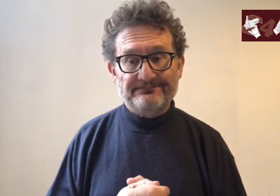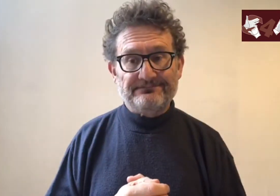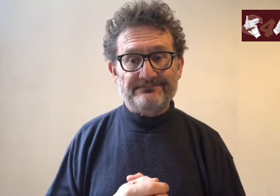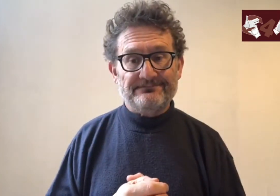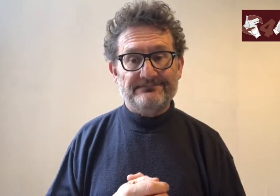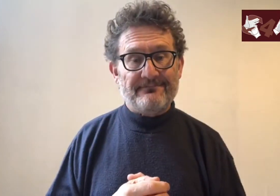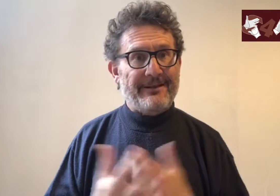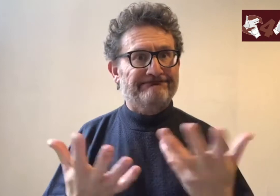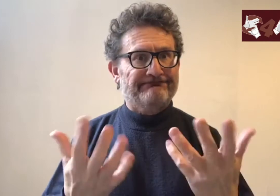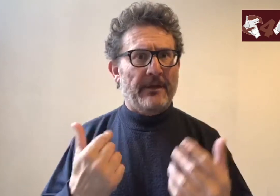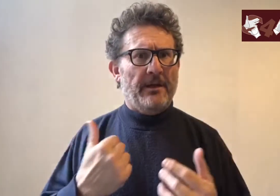roles, just to keep me going.